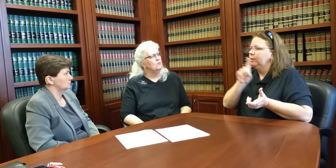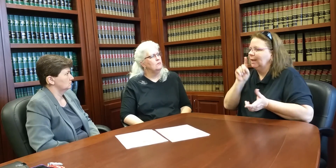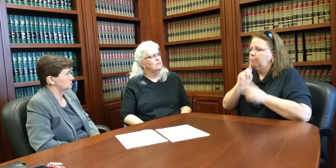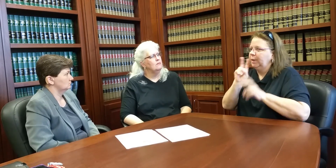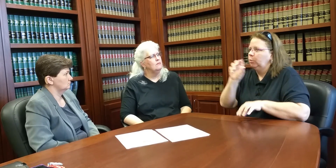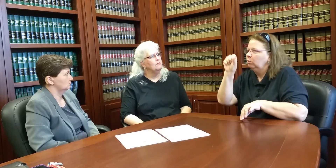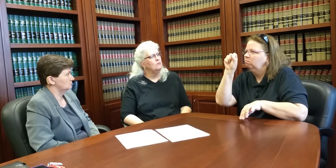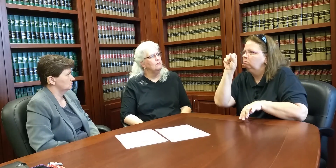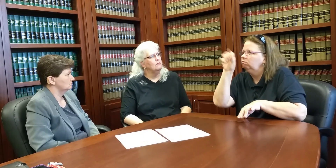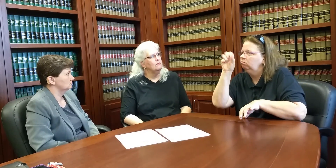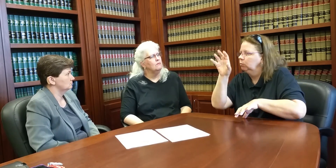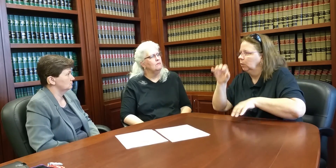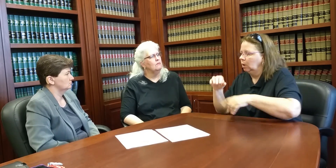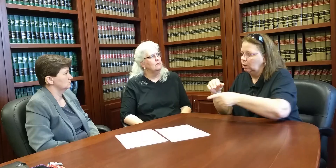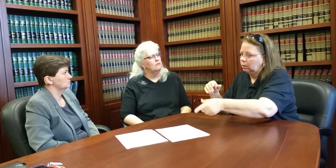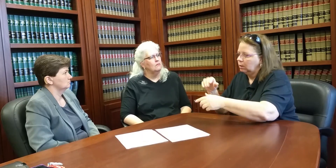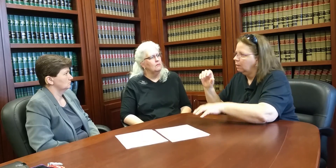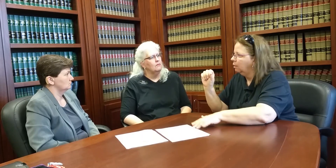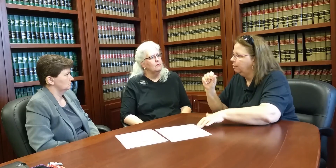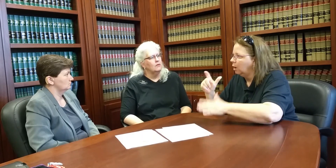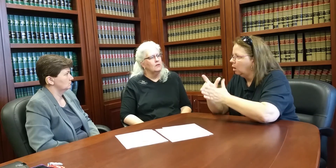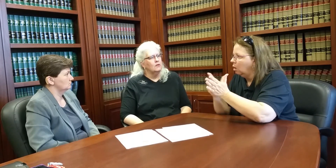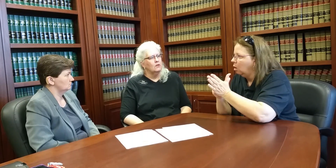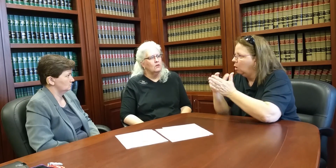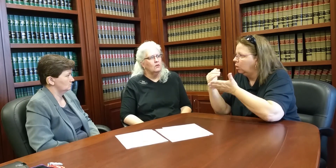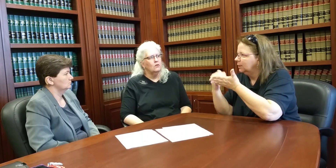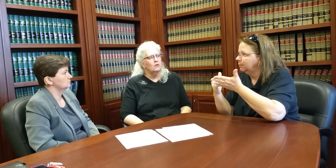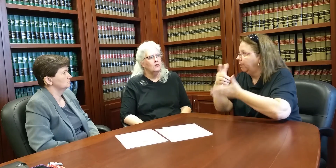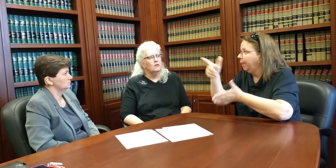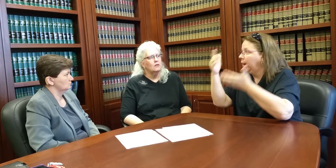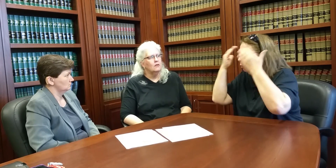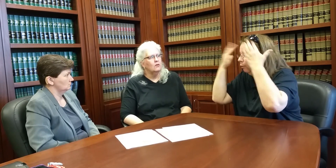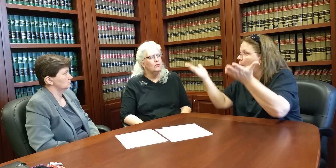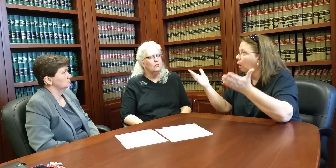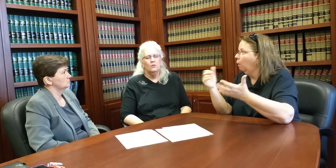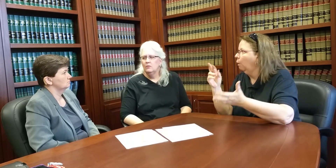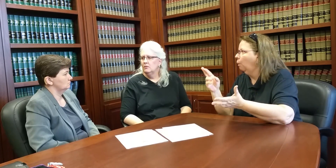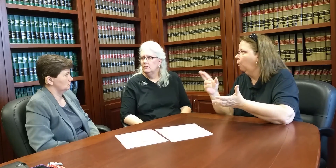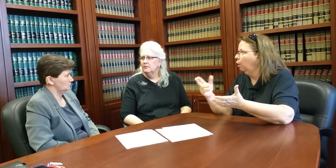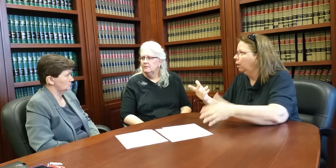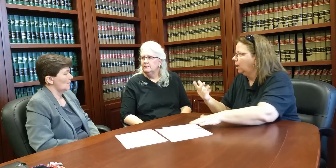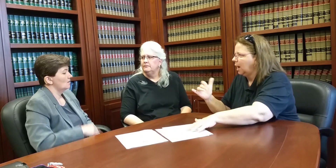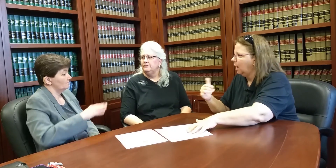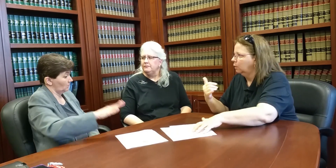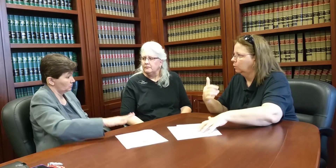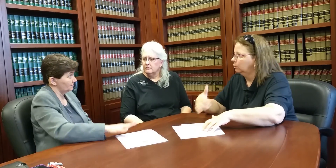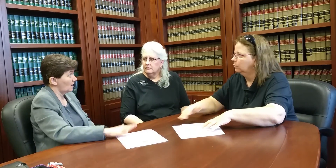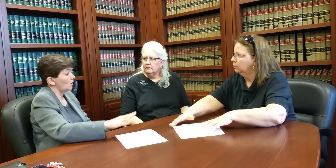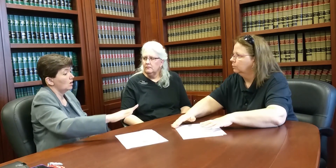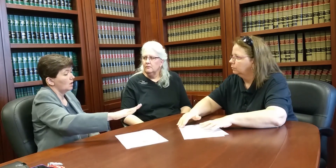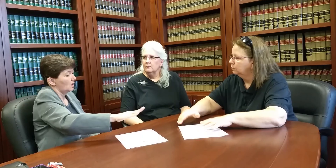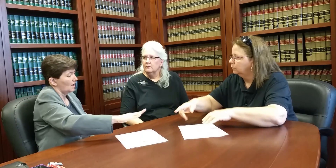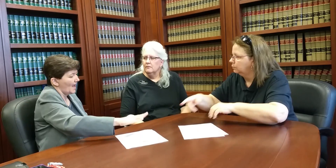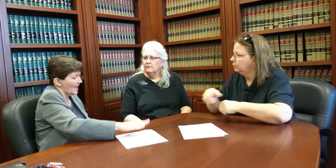deaf people the laws? They don't know. First of all,